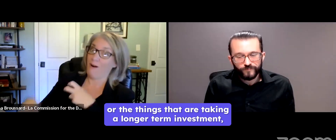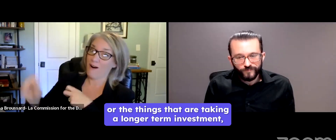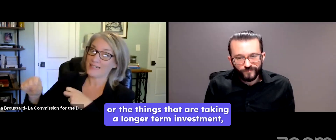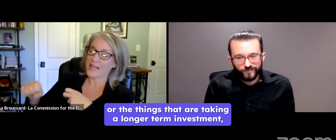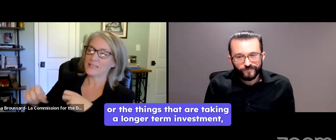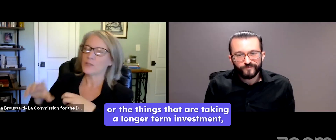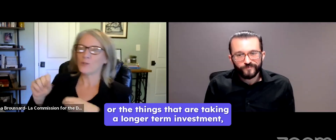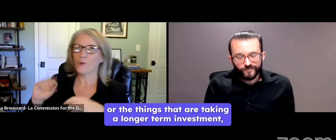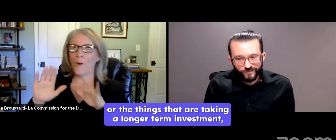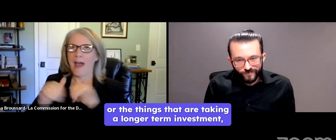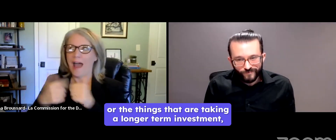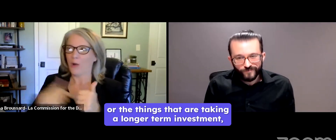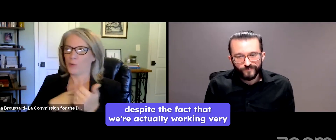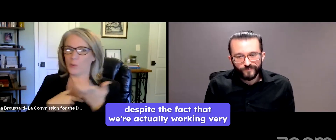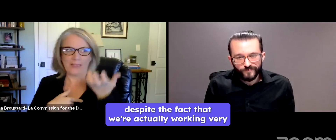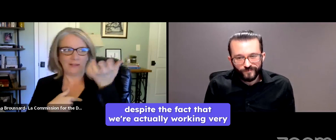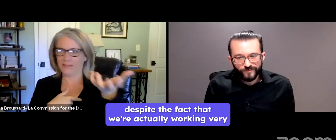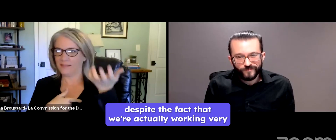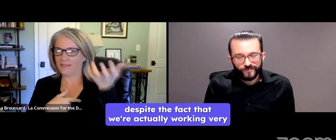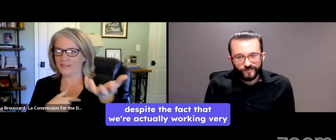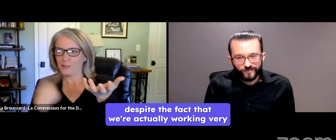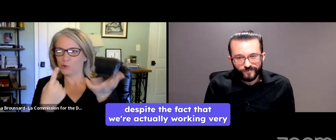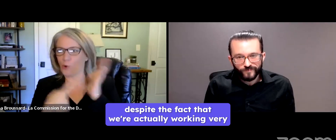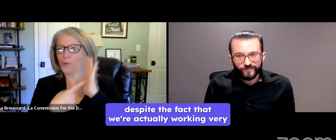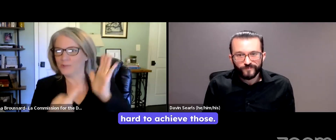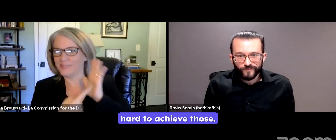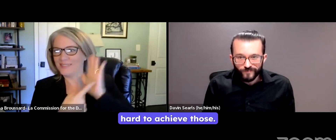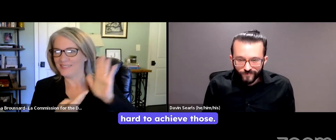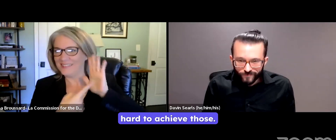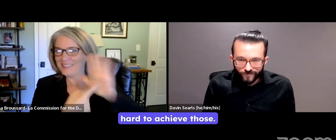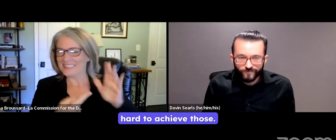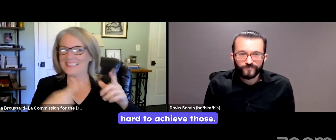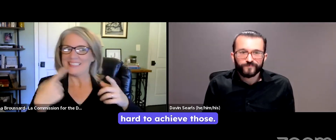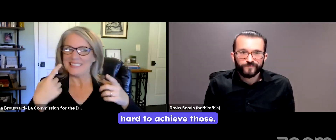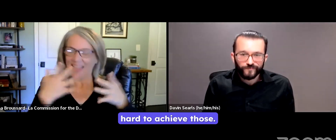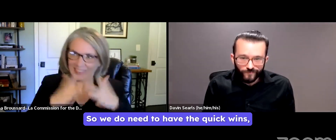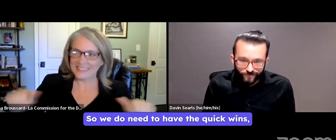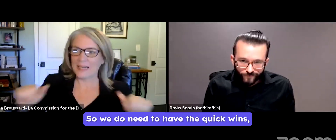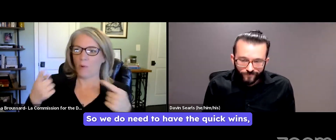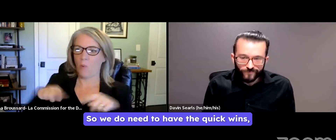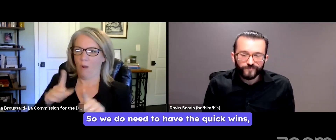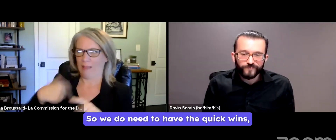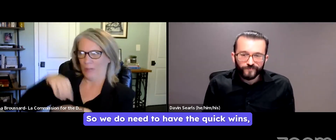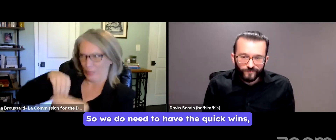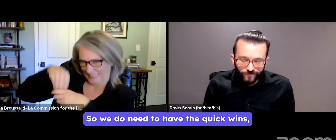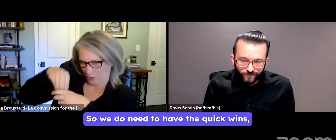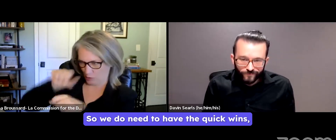a longer term investment, despite the fact that we're actually working very hard to achieve those. So we do need to have the